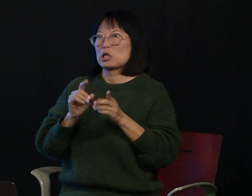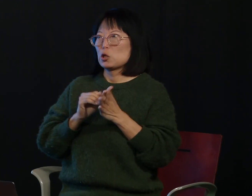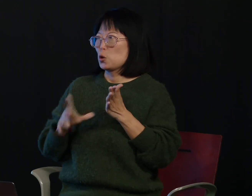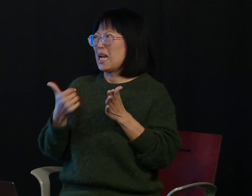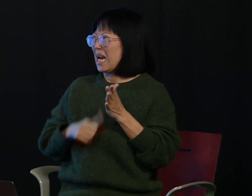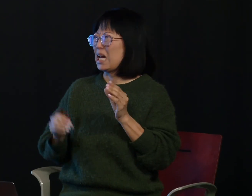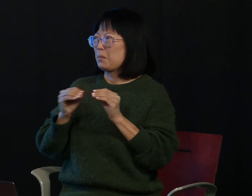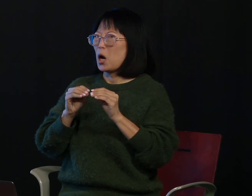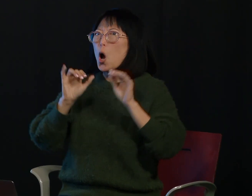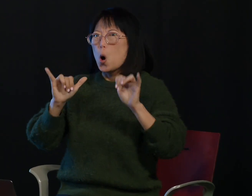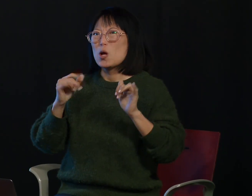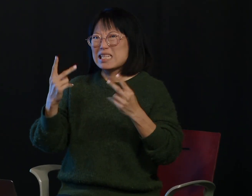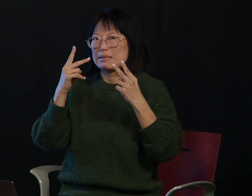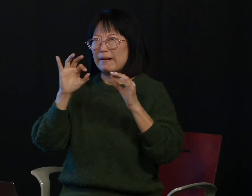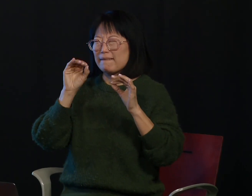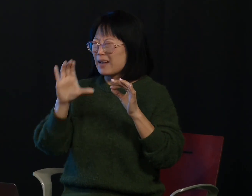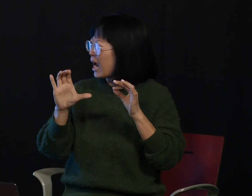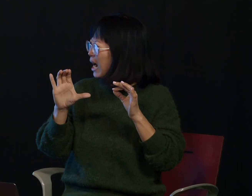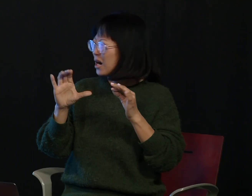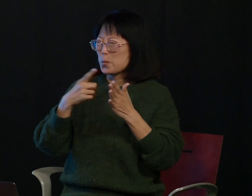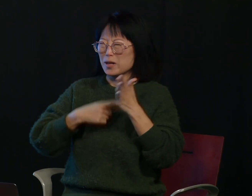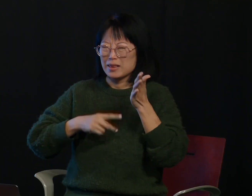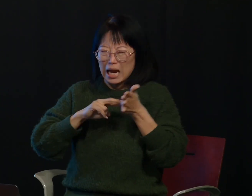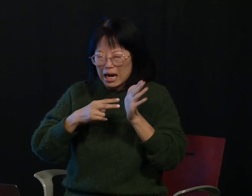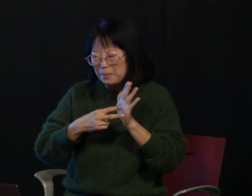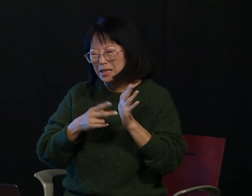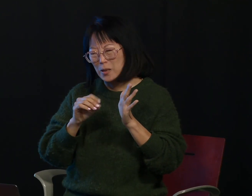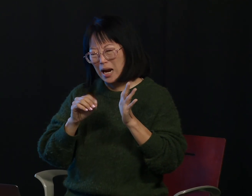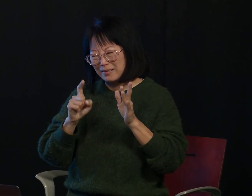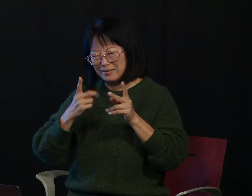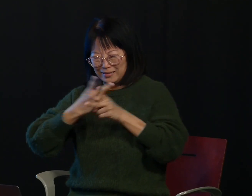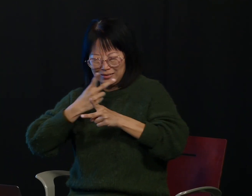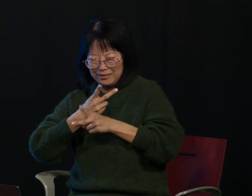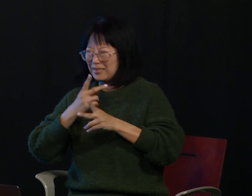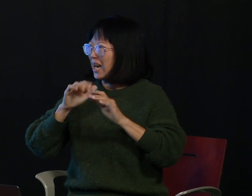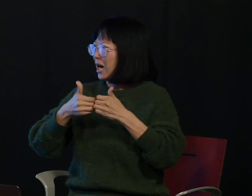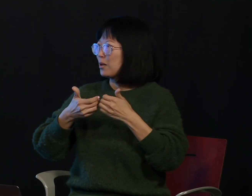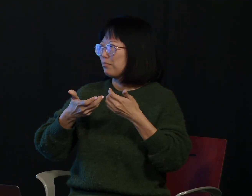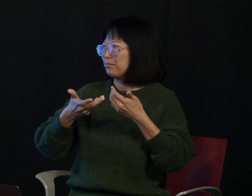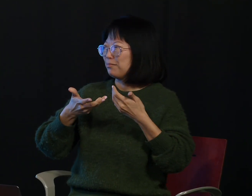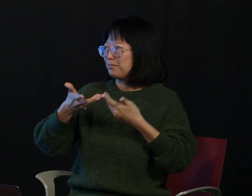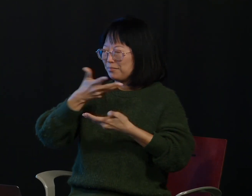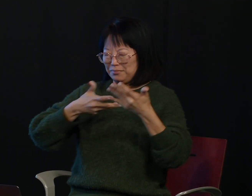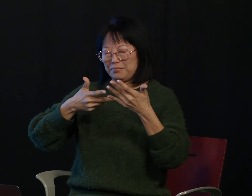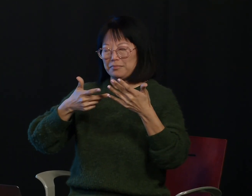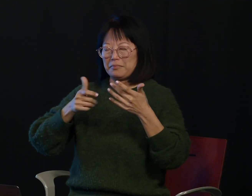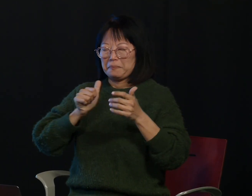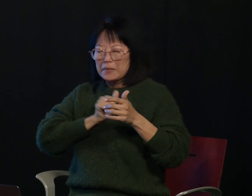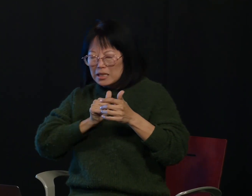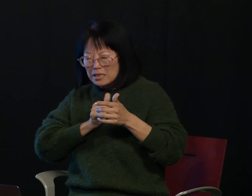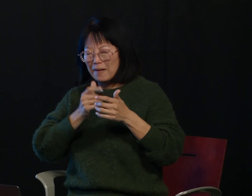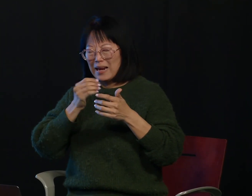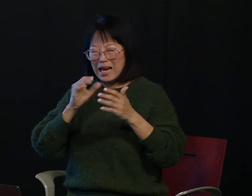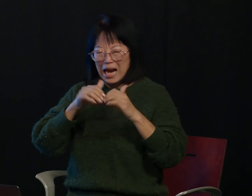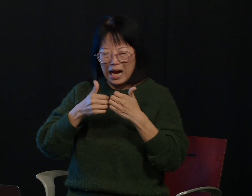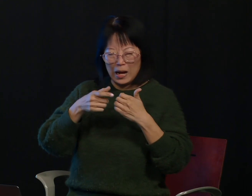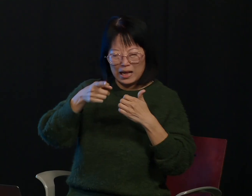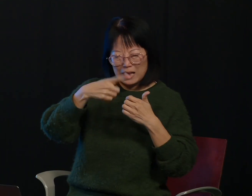as a student anymore. They see me as a faculty member, and I'm still figuring out what exactly that means when I socialize myself